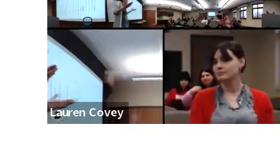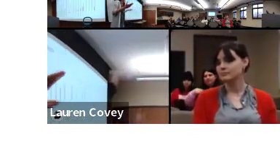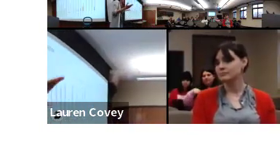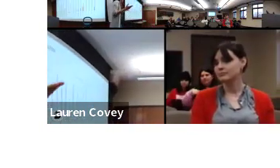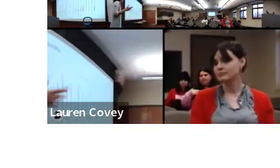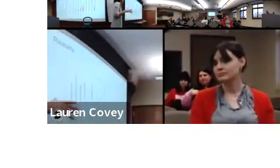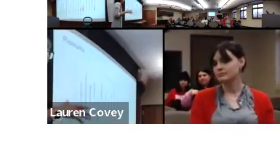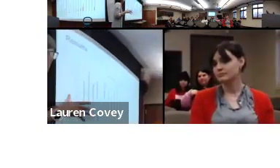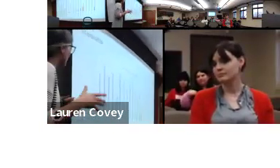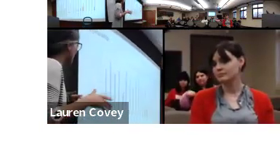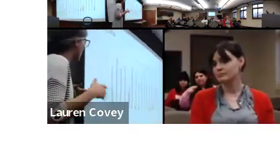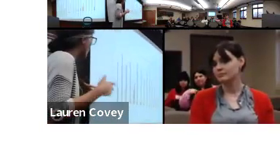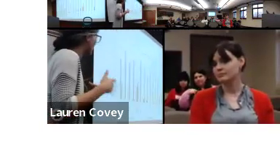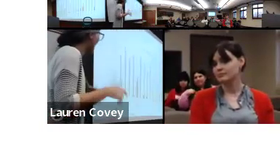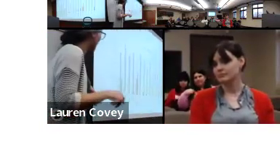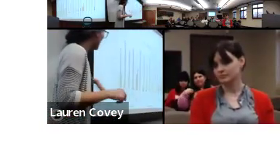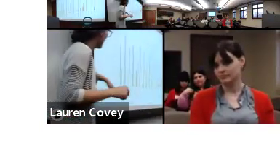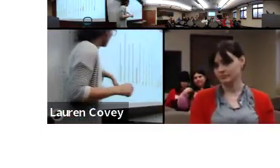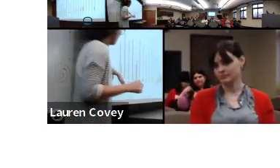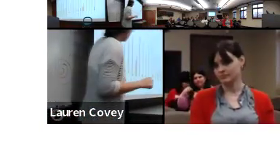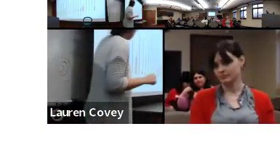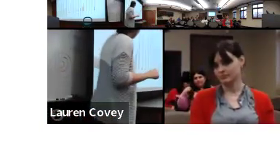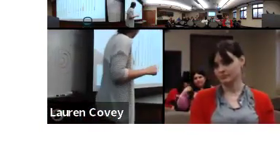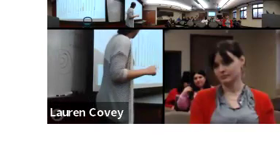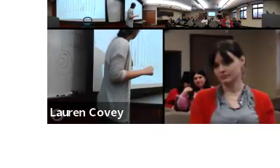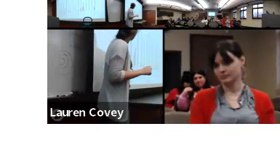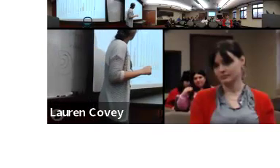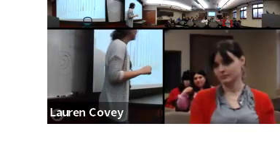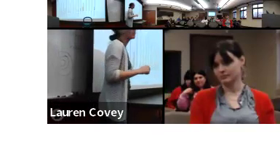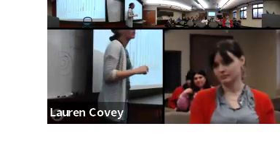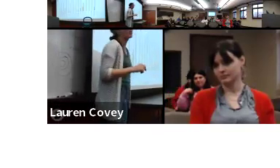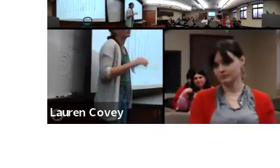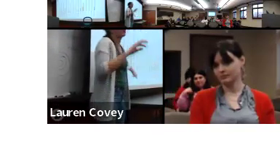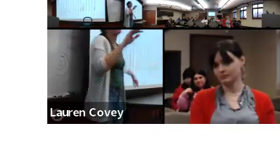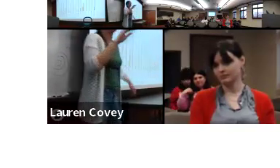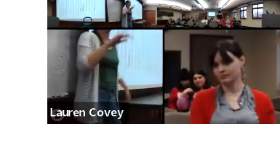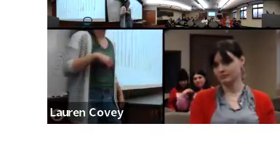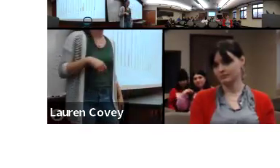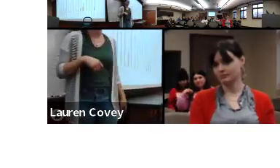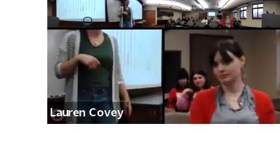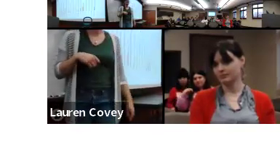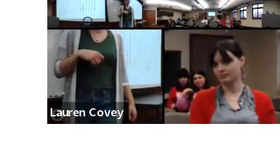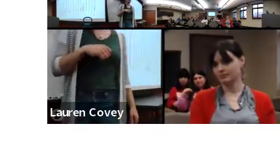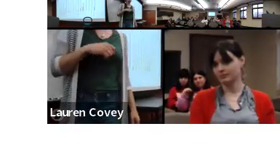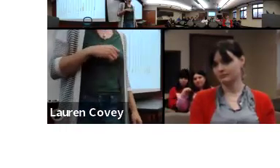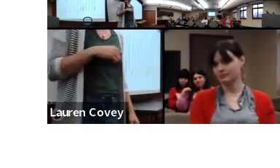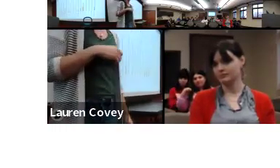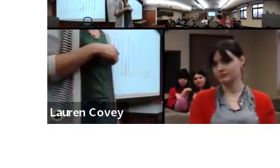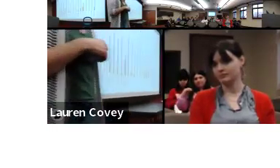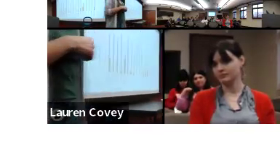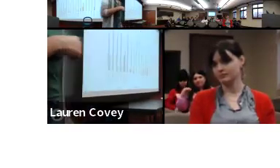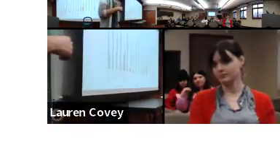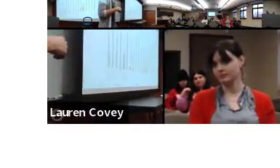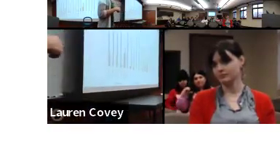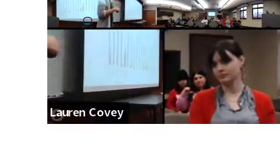And I'm not entirely sure that they all can. Like, if I look at Maya's performance, she looks almost exactly like a native signer on